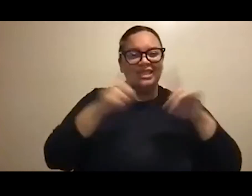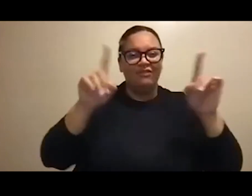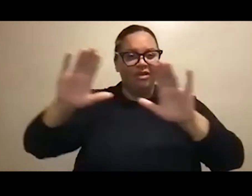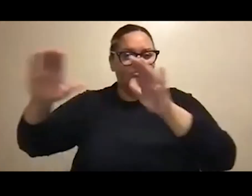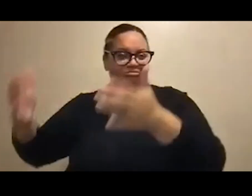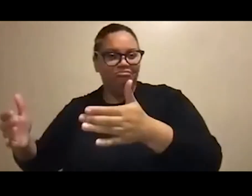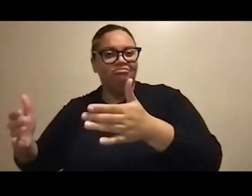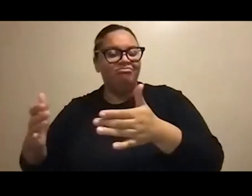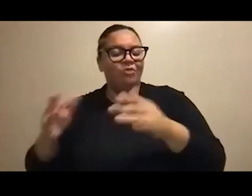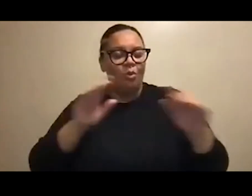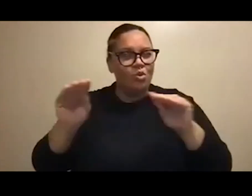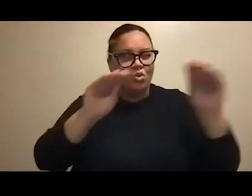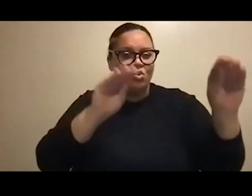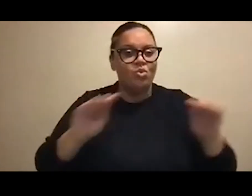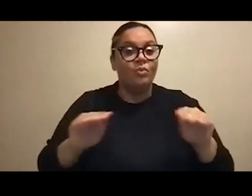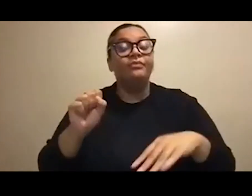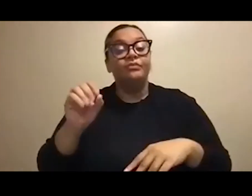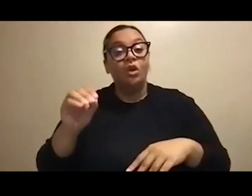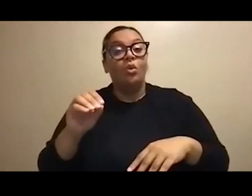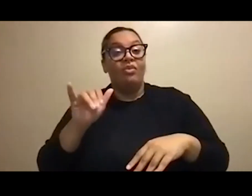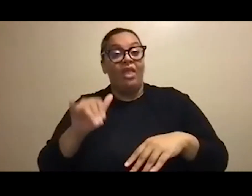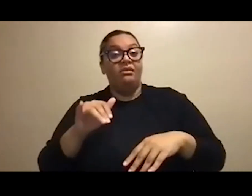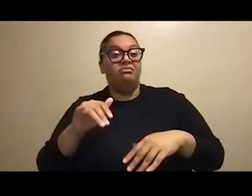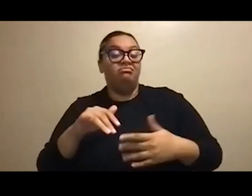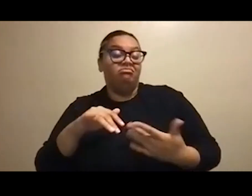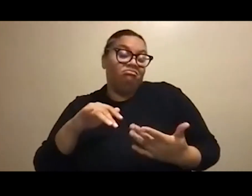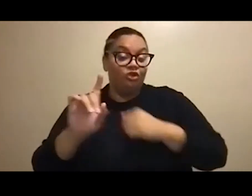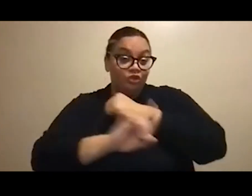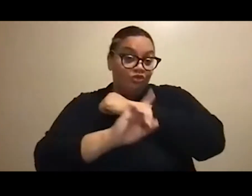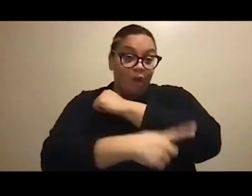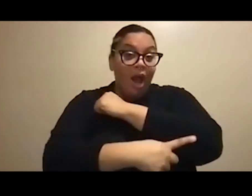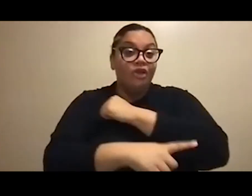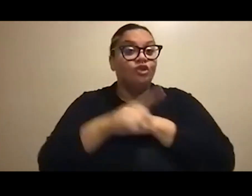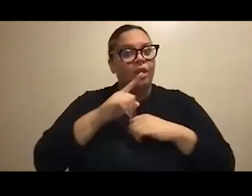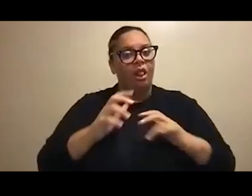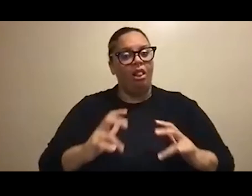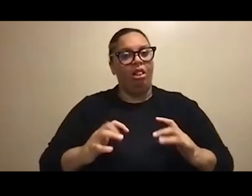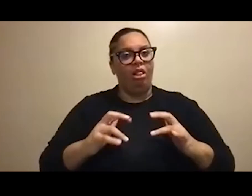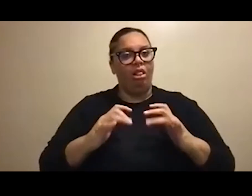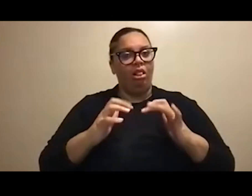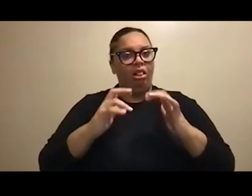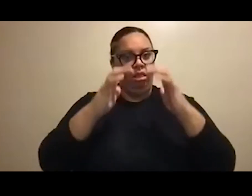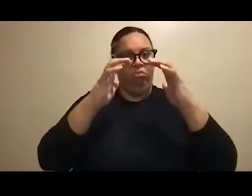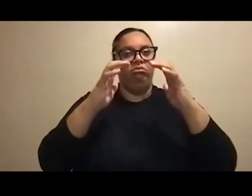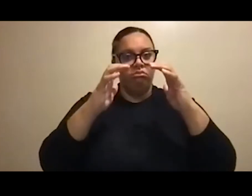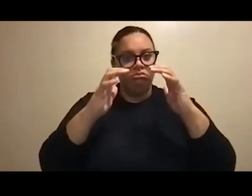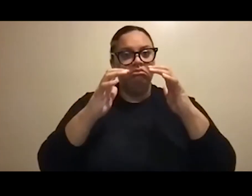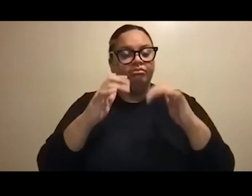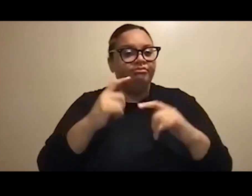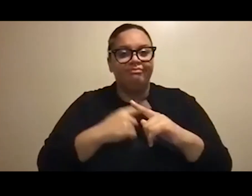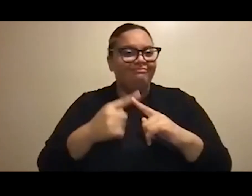bottom of the harbor. John Barron could no longer get his ships in the port and dock them. He essentially was put out of